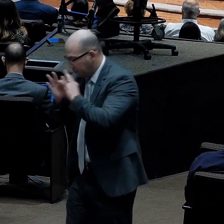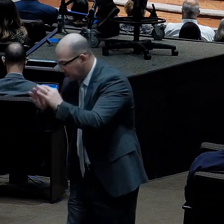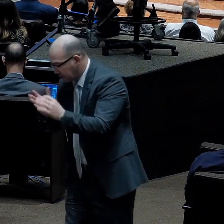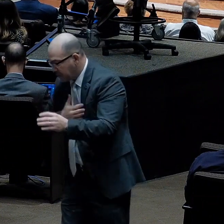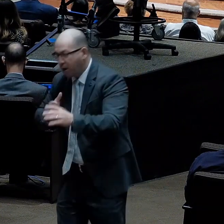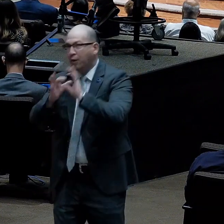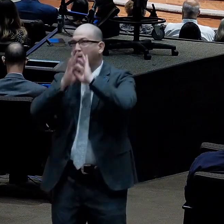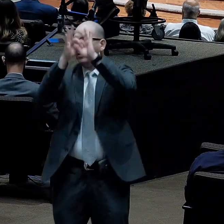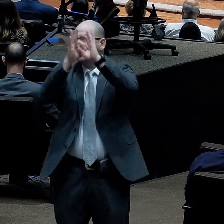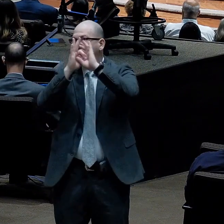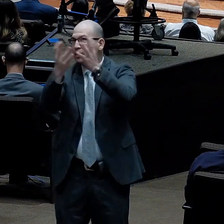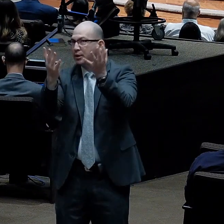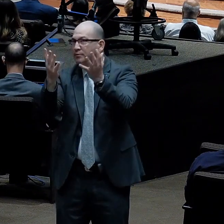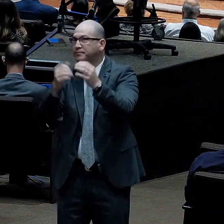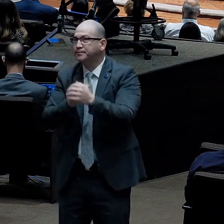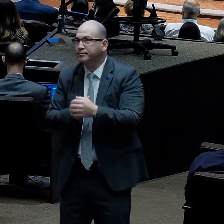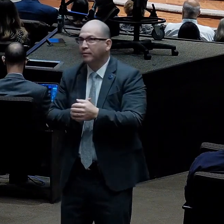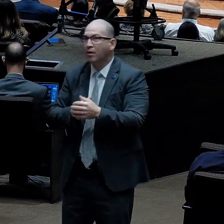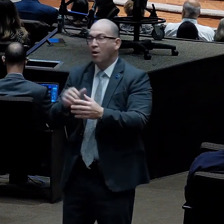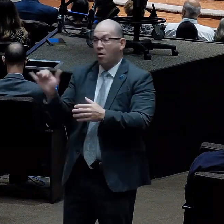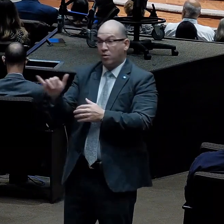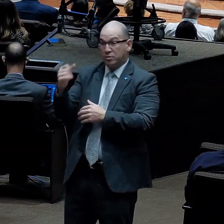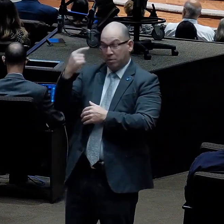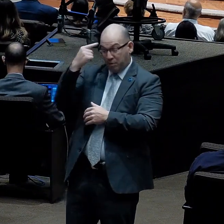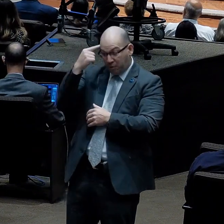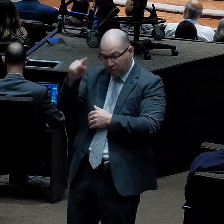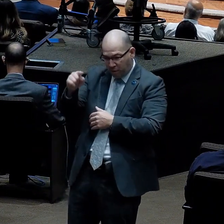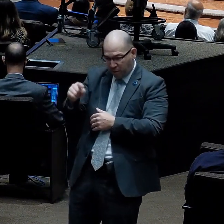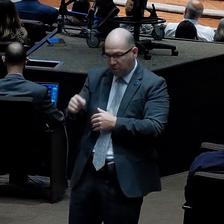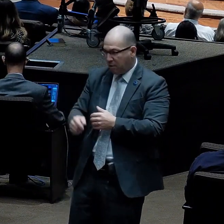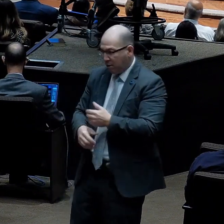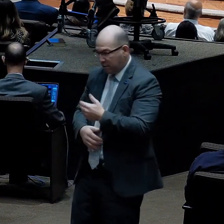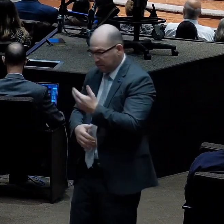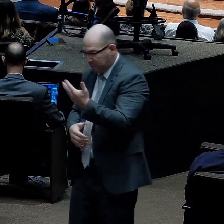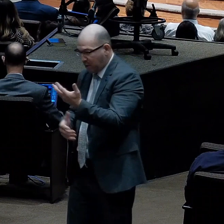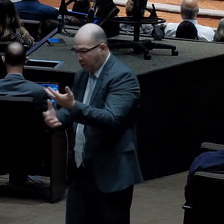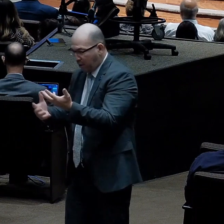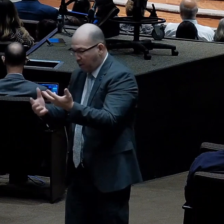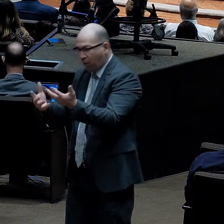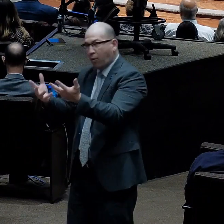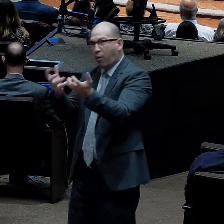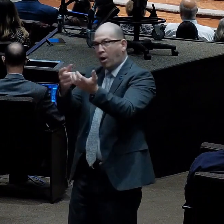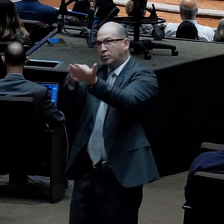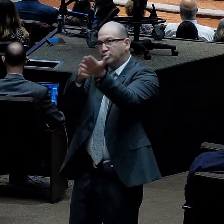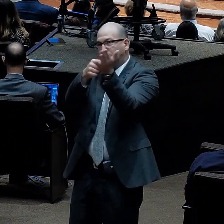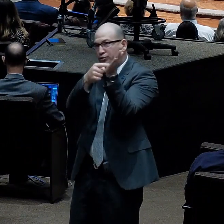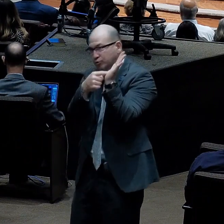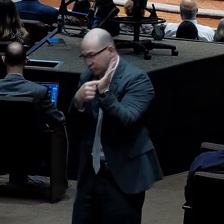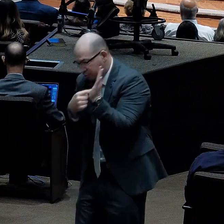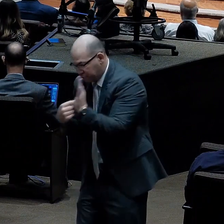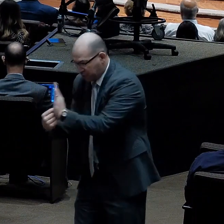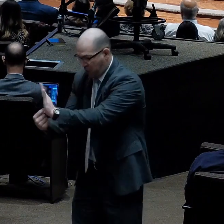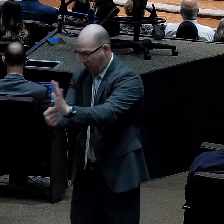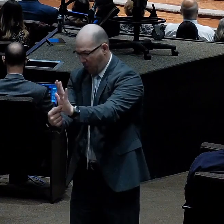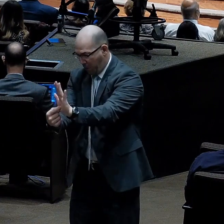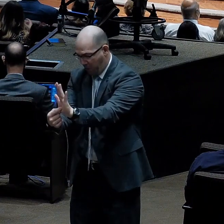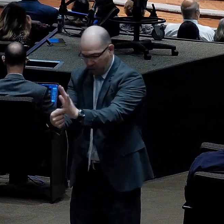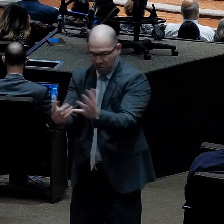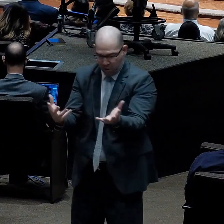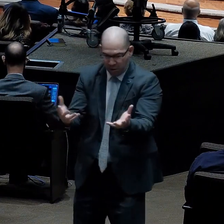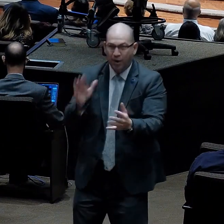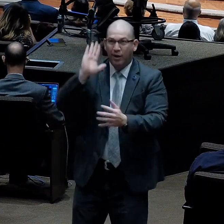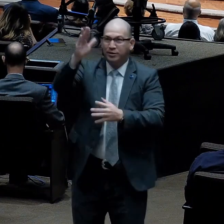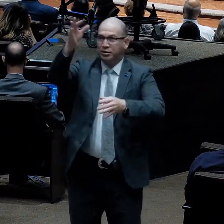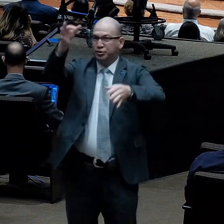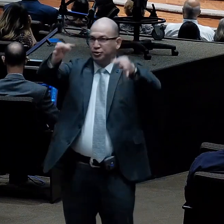others. It is a distributive justice. That is to say, I want to distribute to those who have need, to those who are broken, to those who have